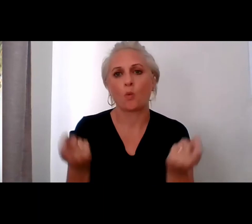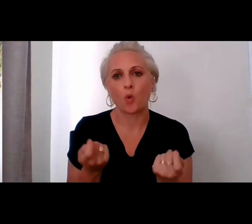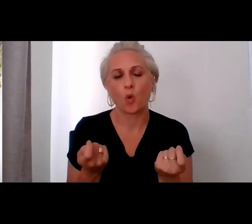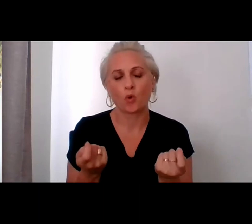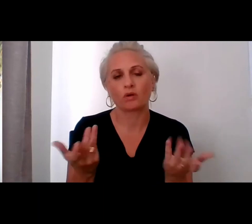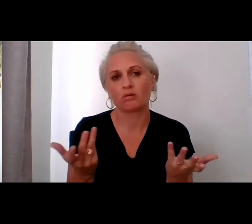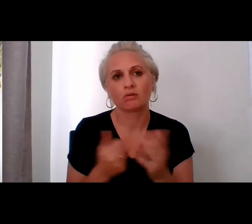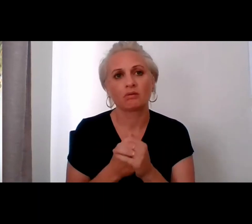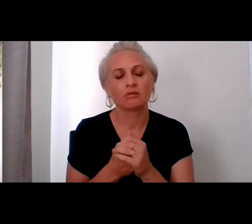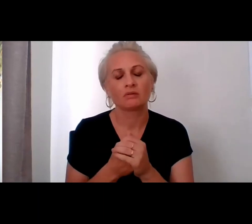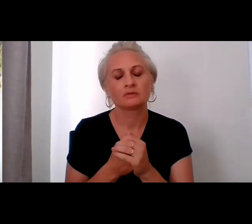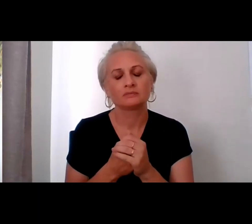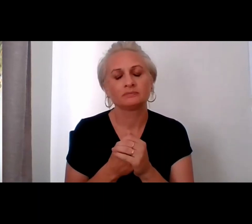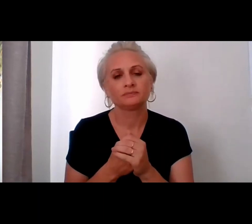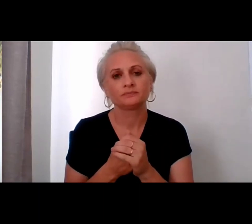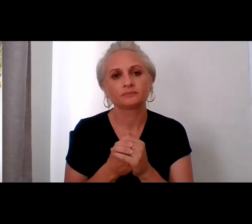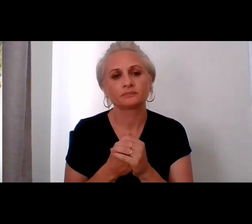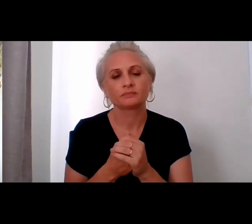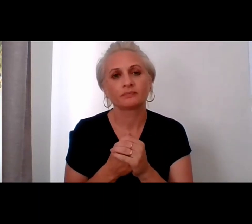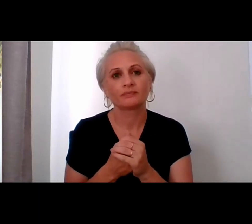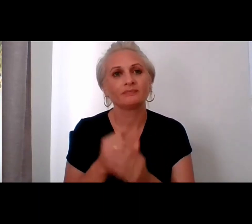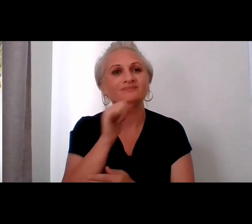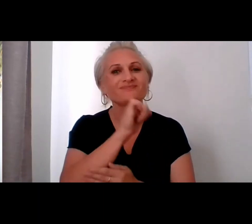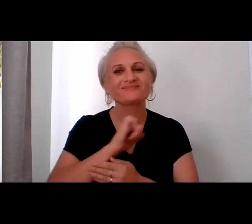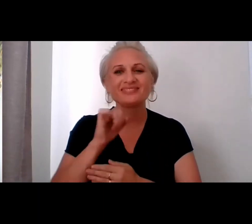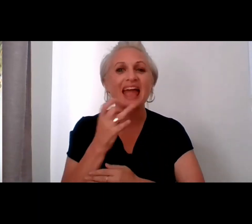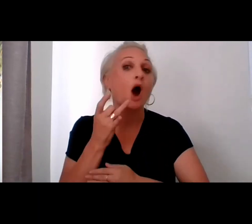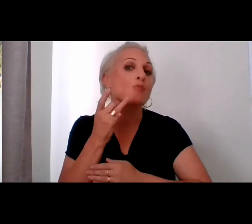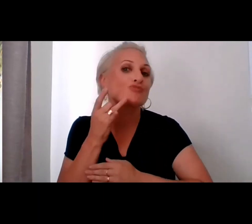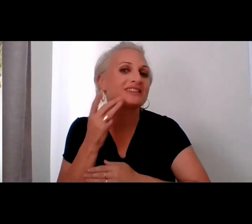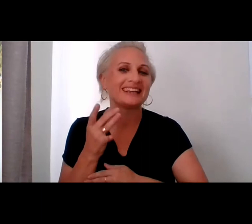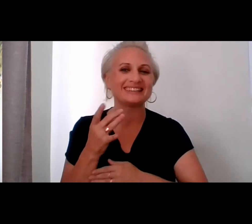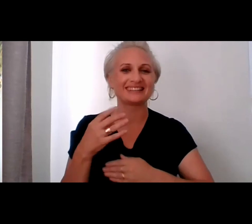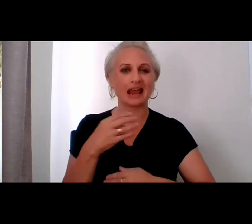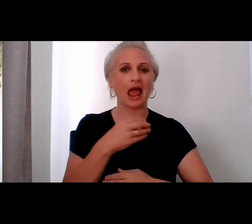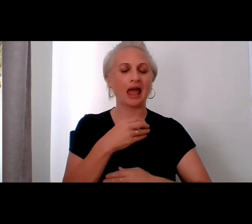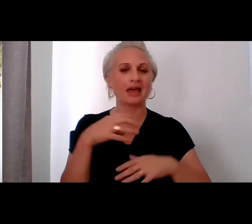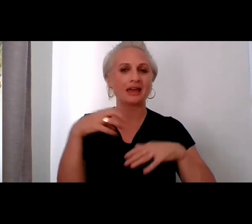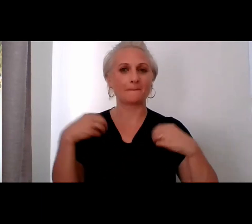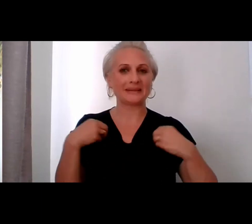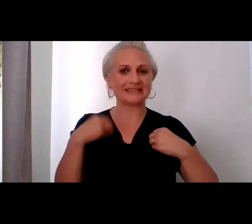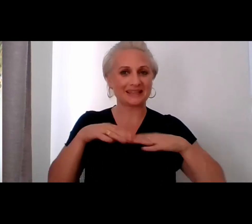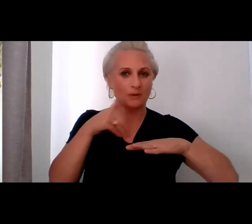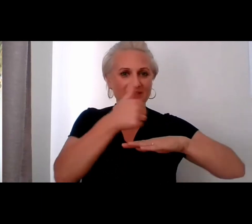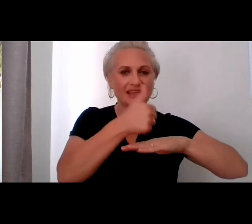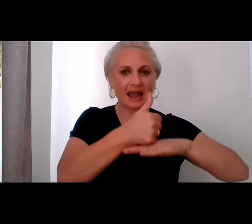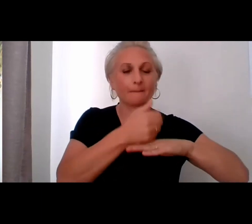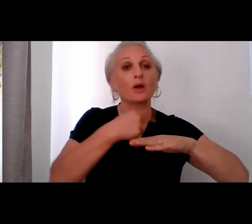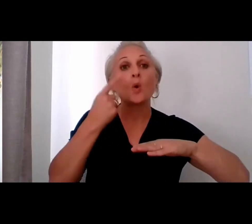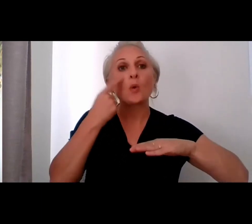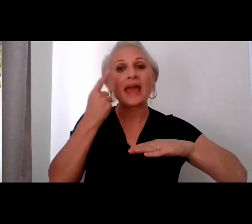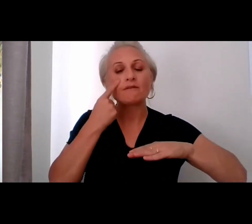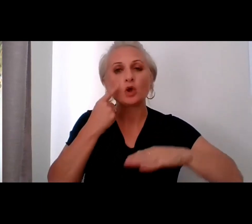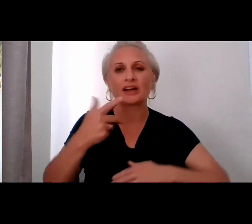In our Rope Line Theatre Inc. example, We assessed our 8 policy